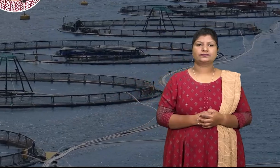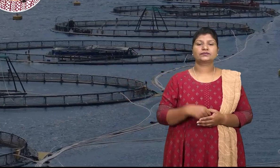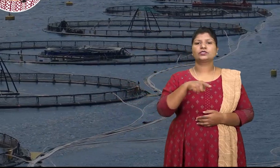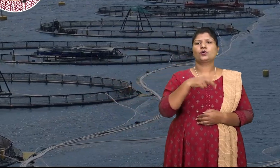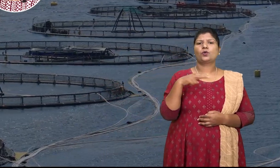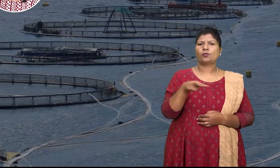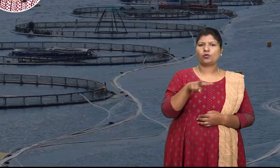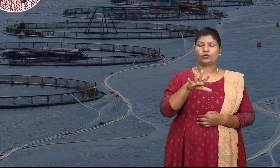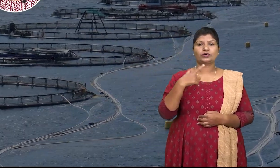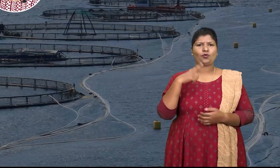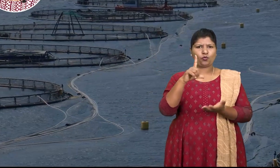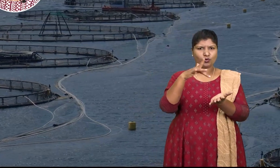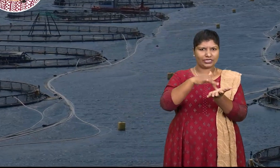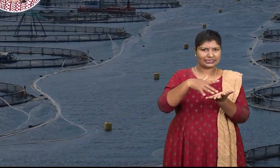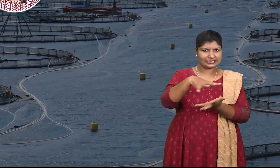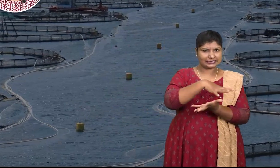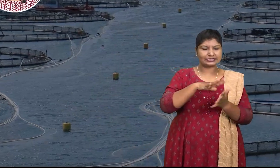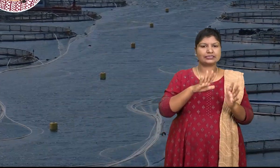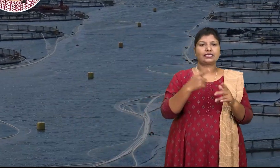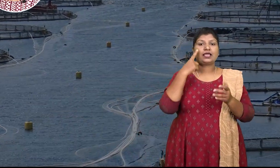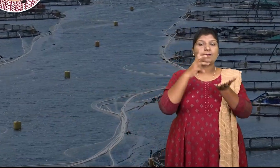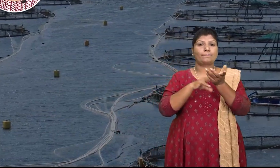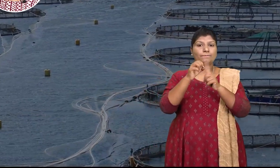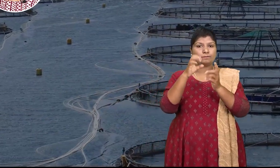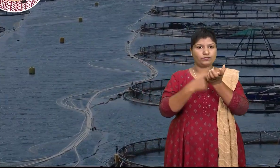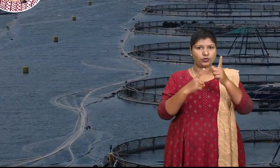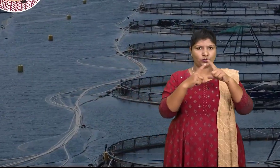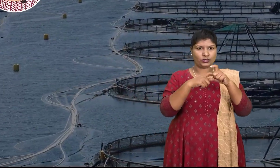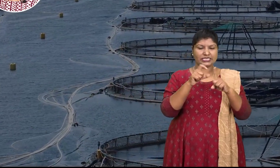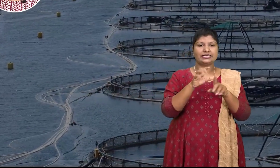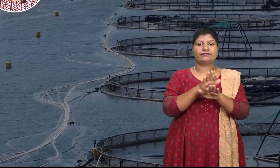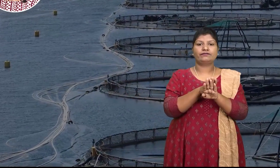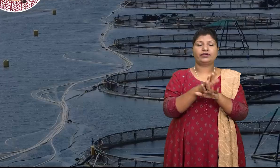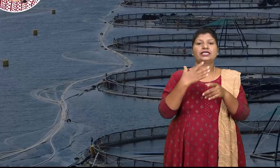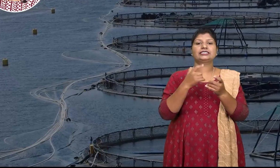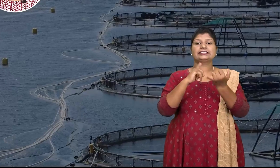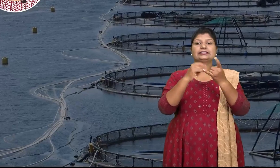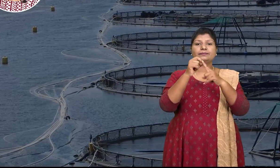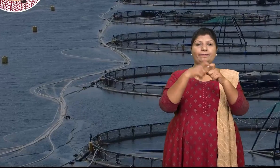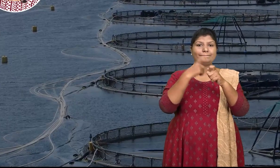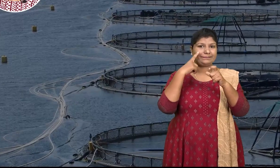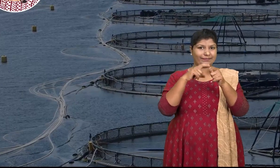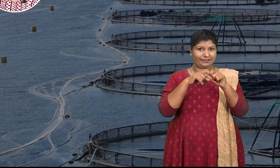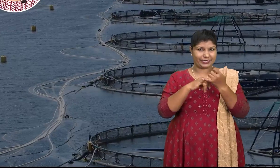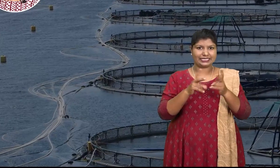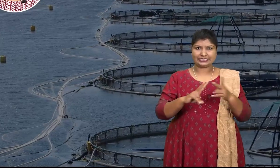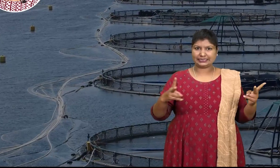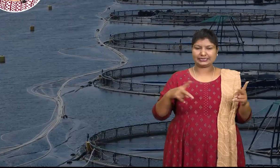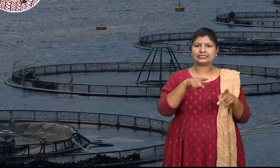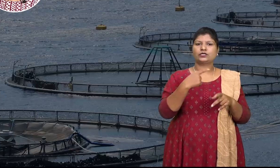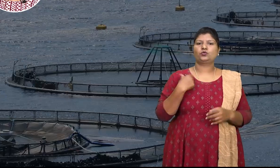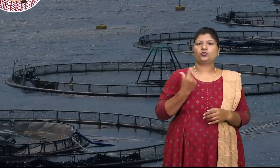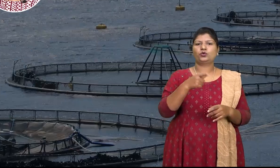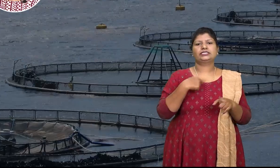Both local and imported fish species are used in such